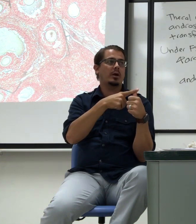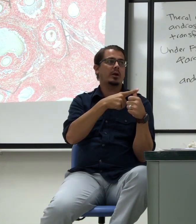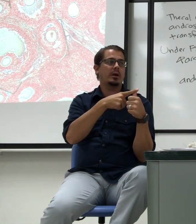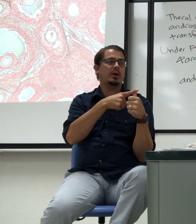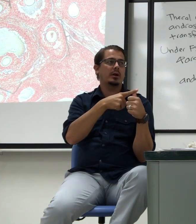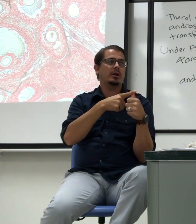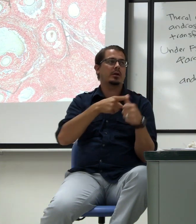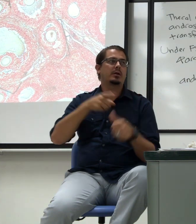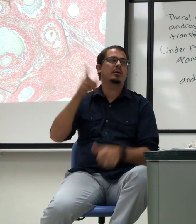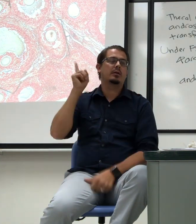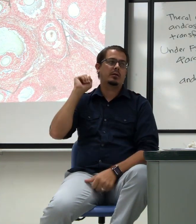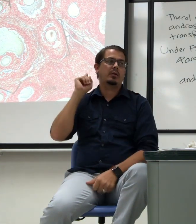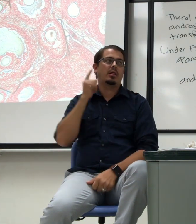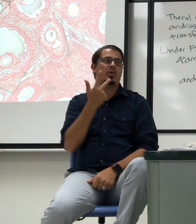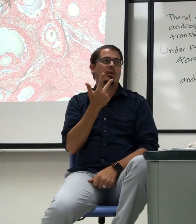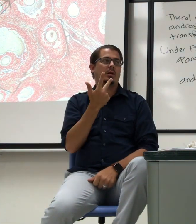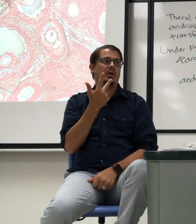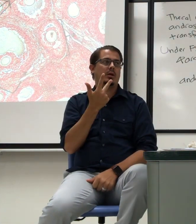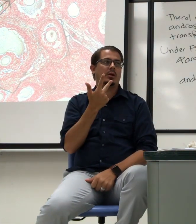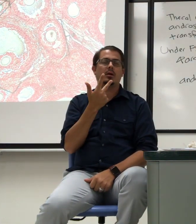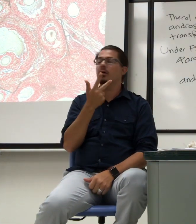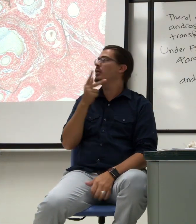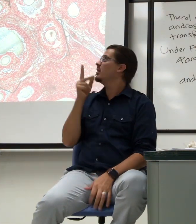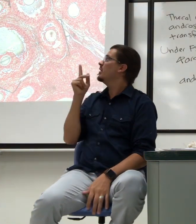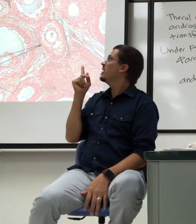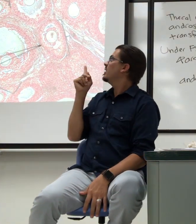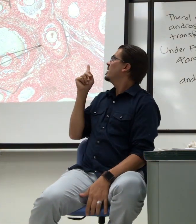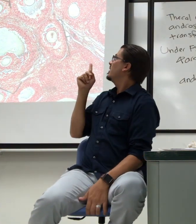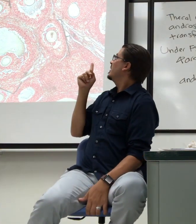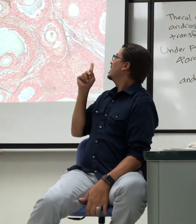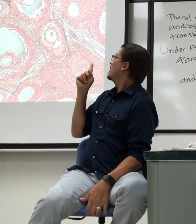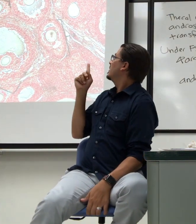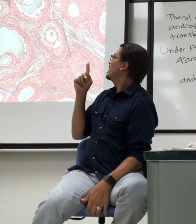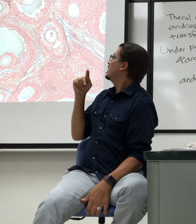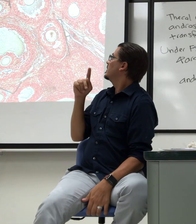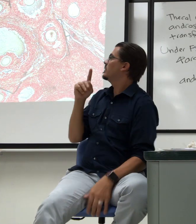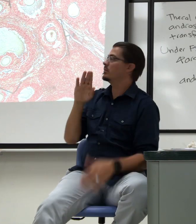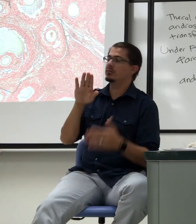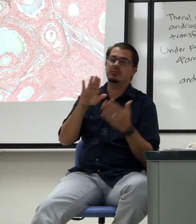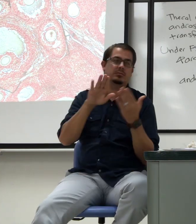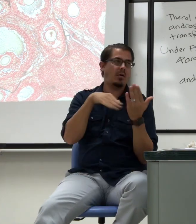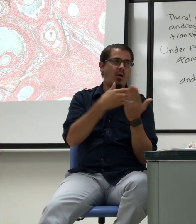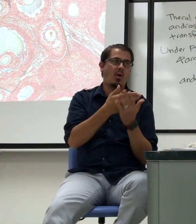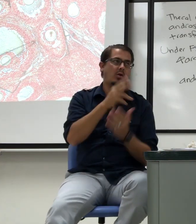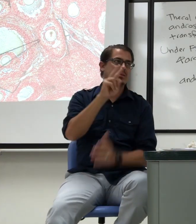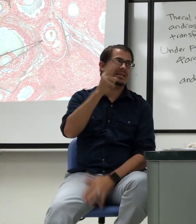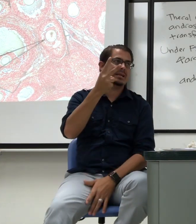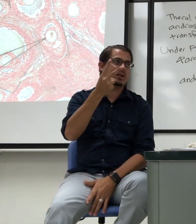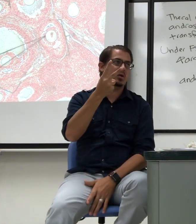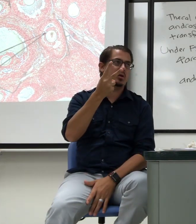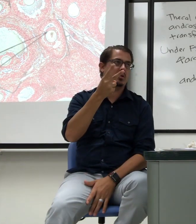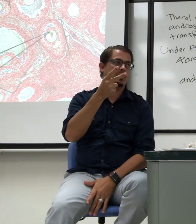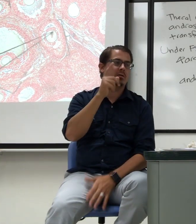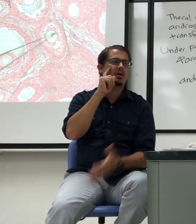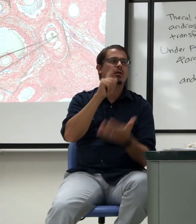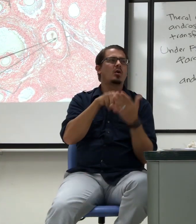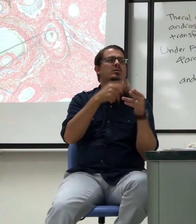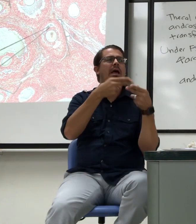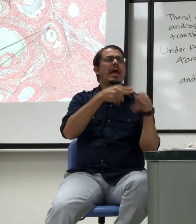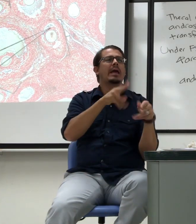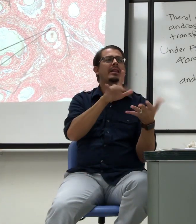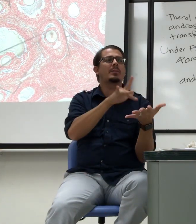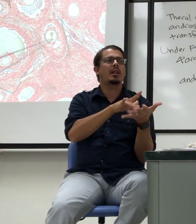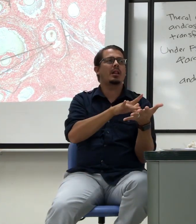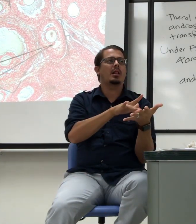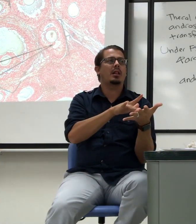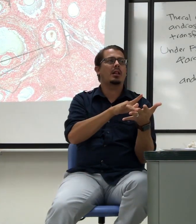This three. That three, they're all secondary. I see an egg in the middle. I